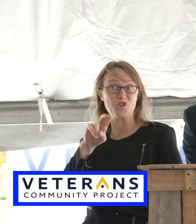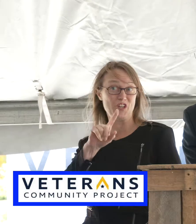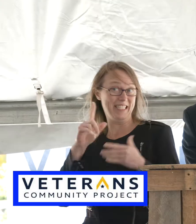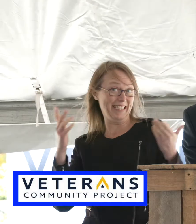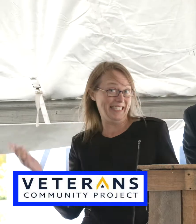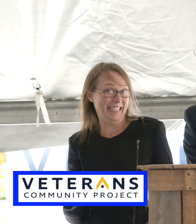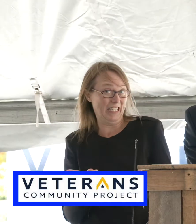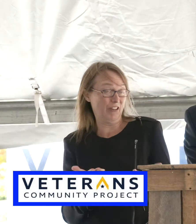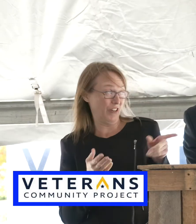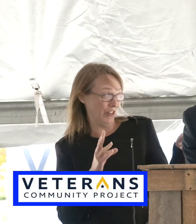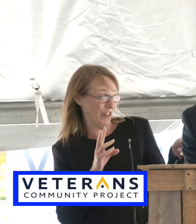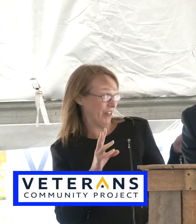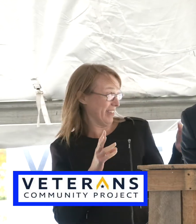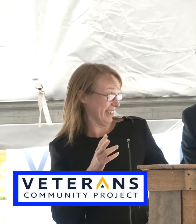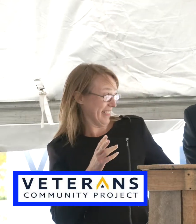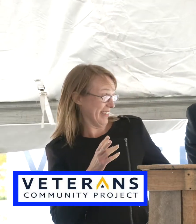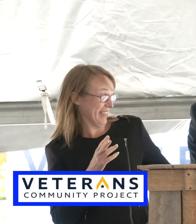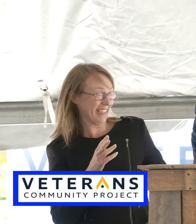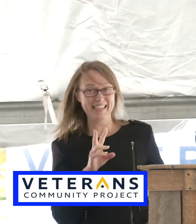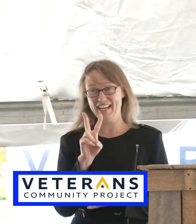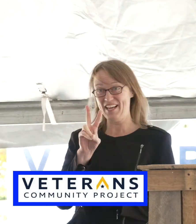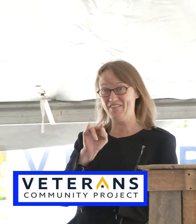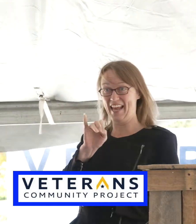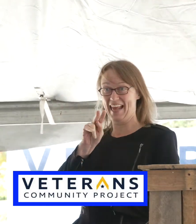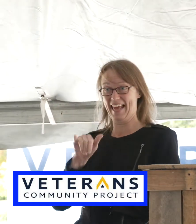Why don't you just say hi real quick?